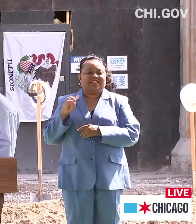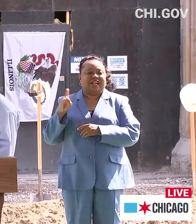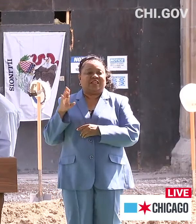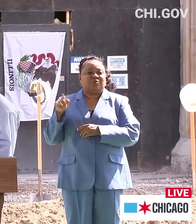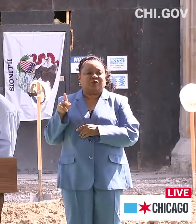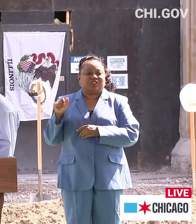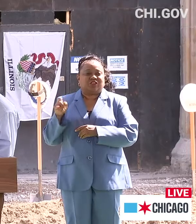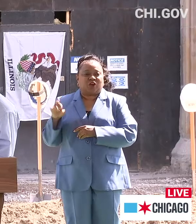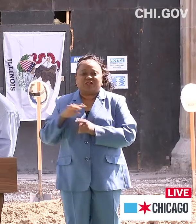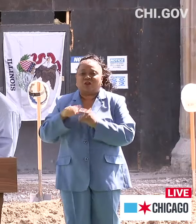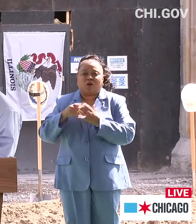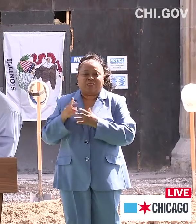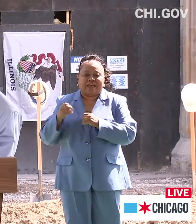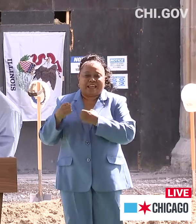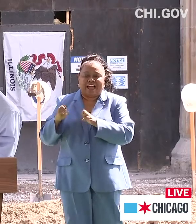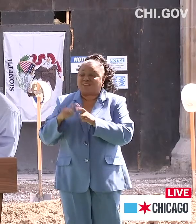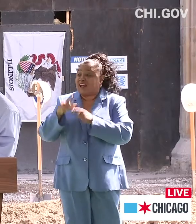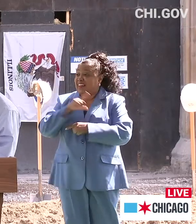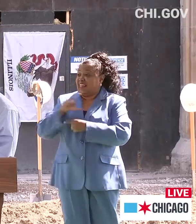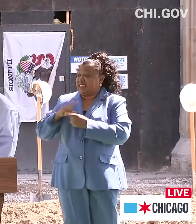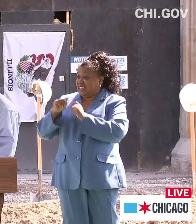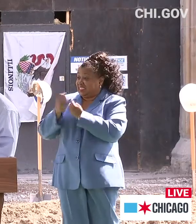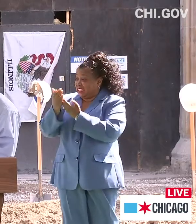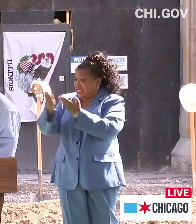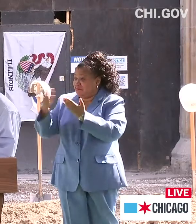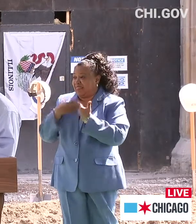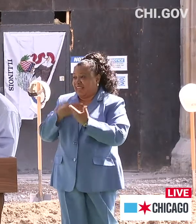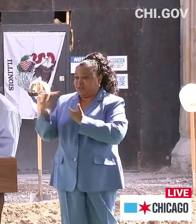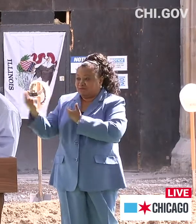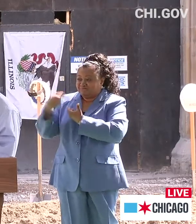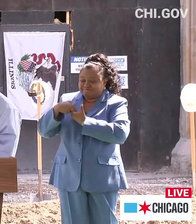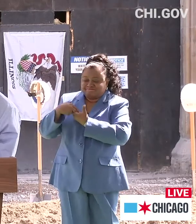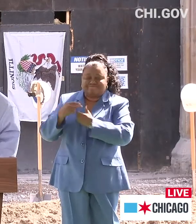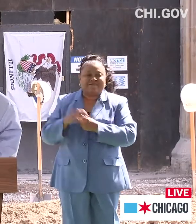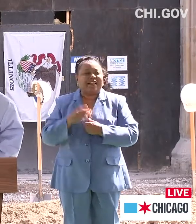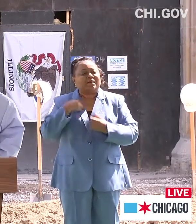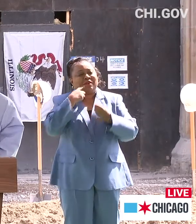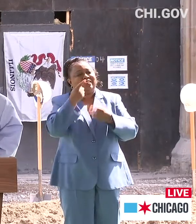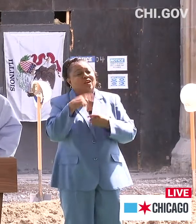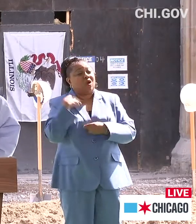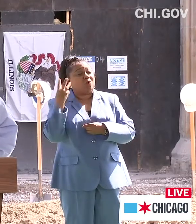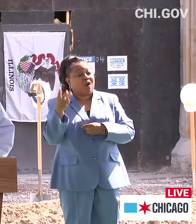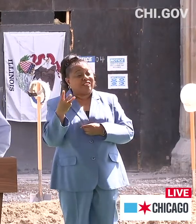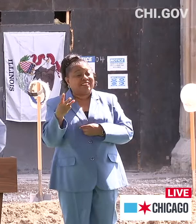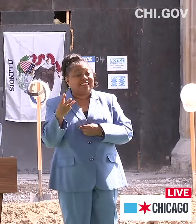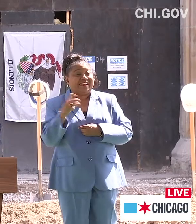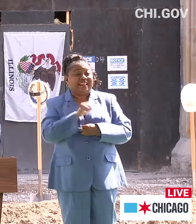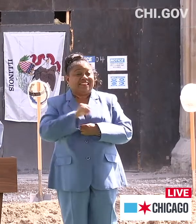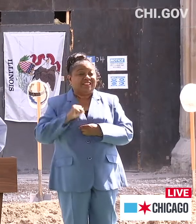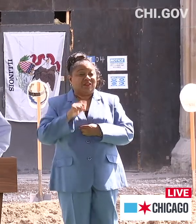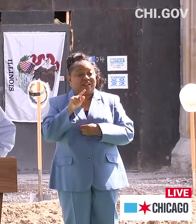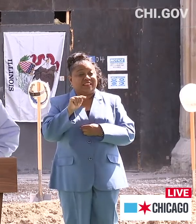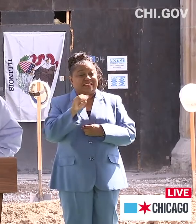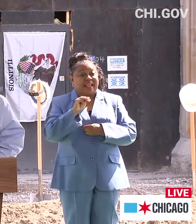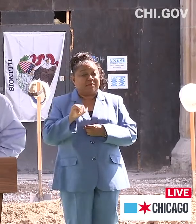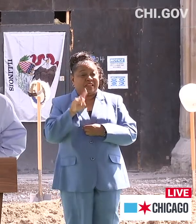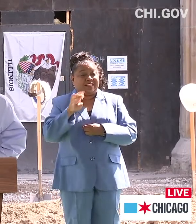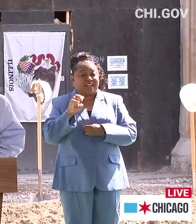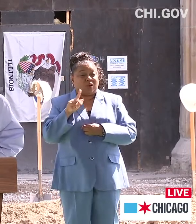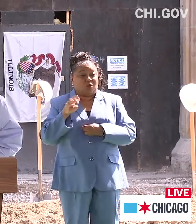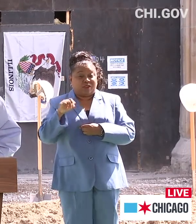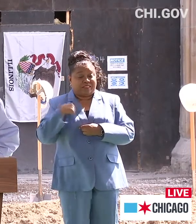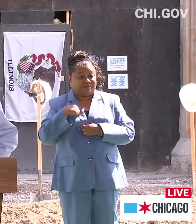Pritzker, and all of that effort. The legislative team, glad you're with us. Let me tell you, in Washington, Senator Tammy Duckworth and I are